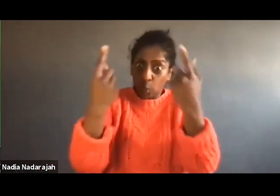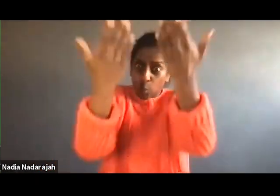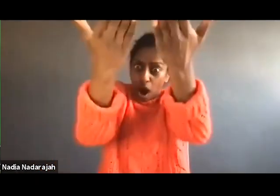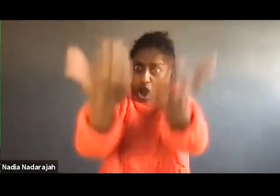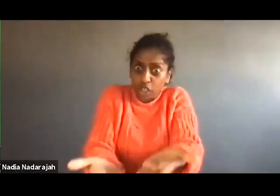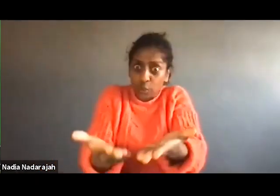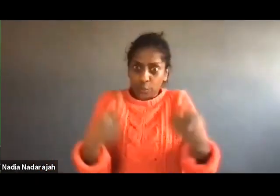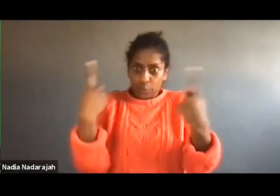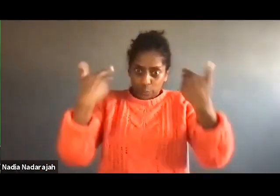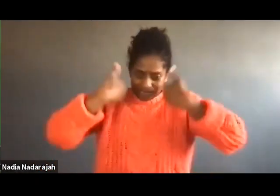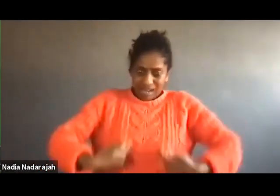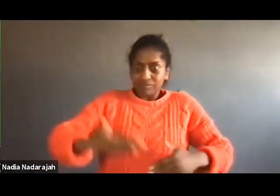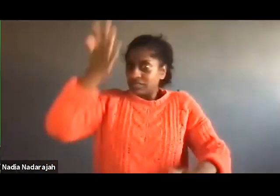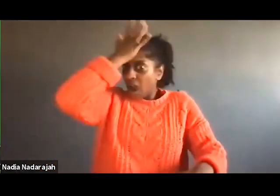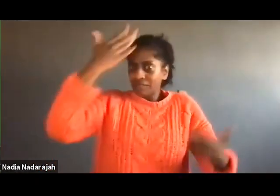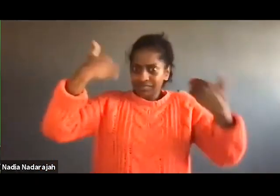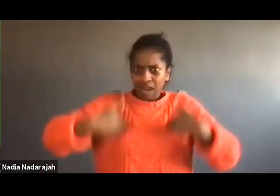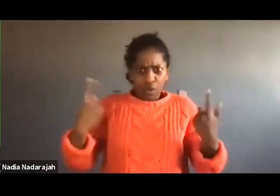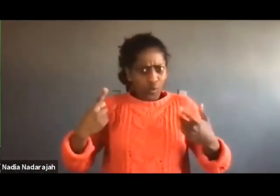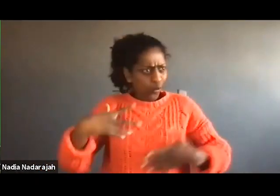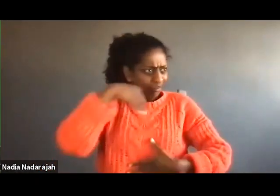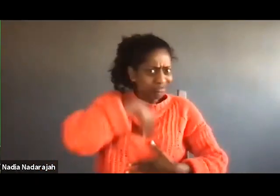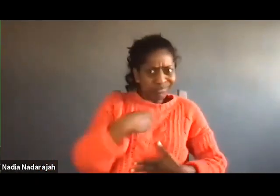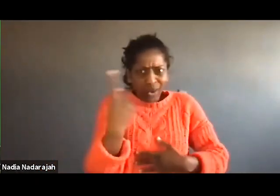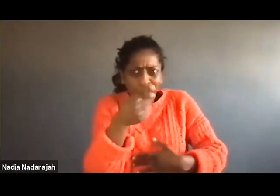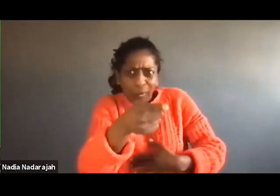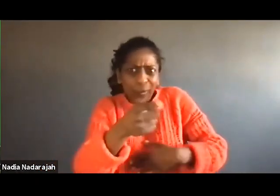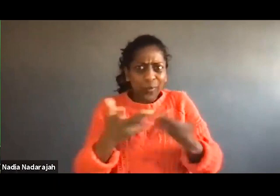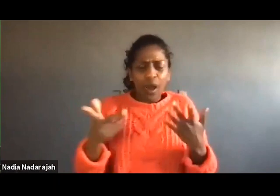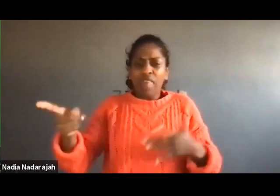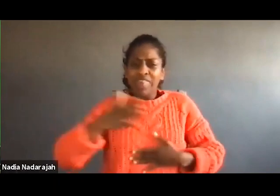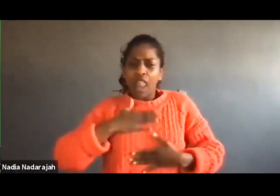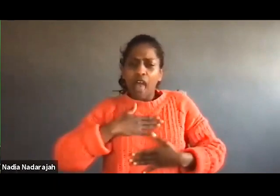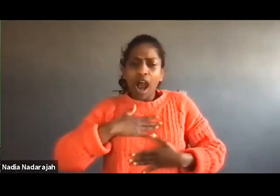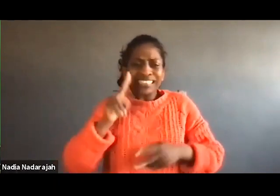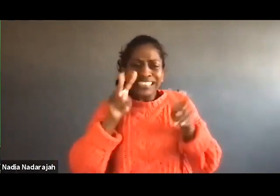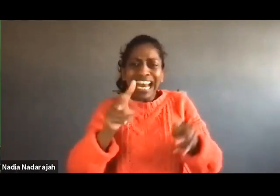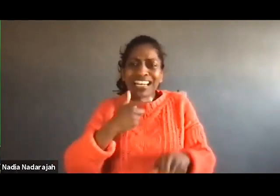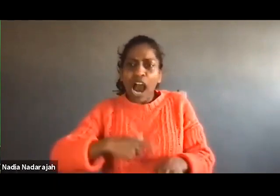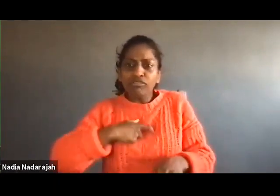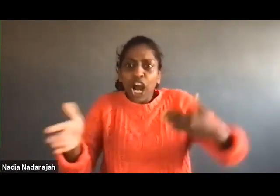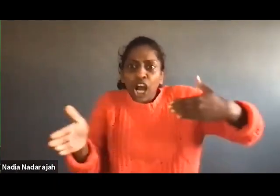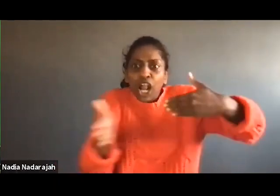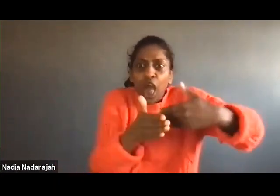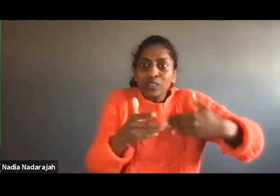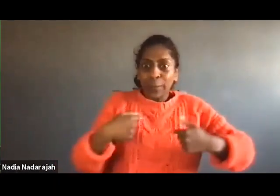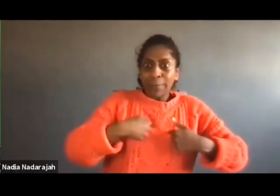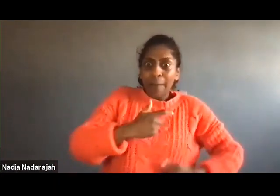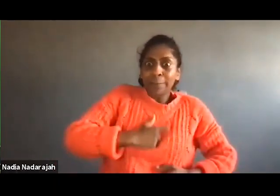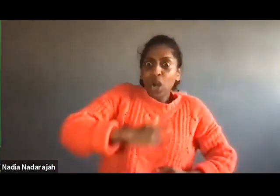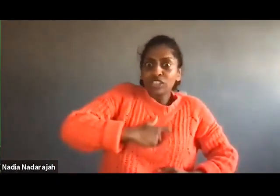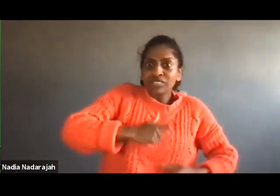essentially, into BSL sign language. So this is something that I've done quite a few times with